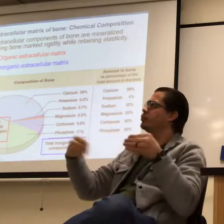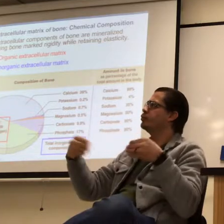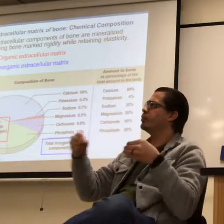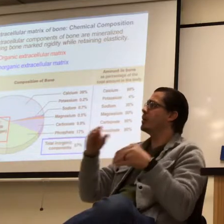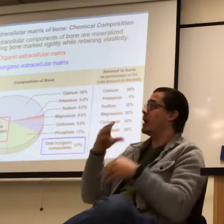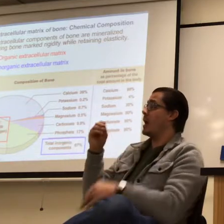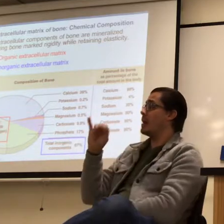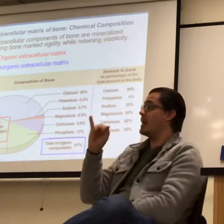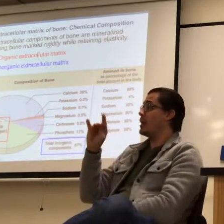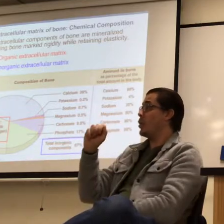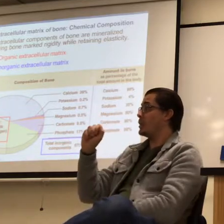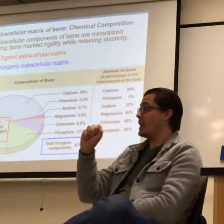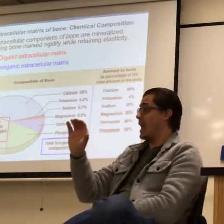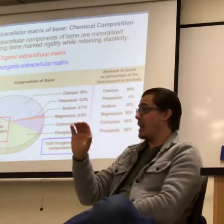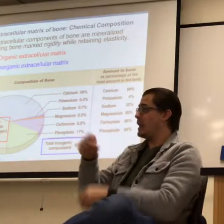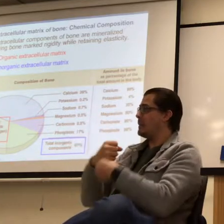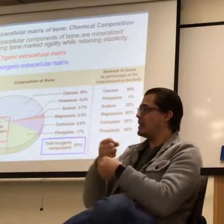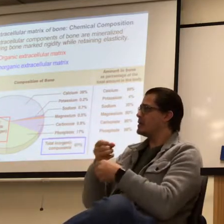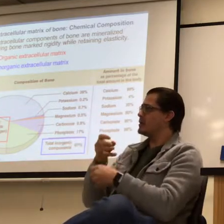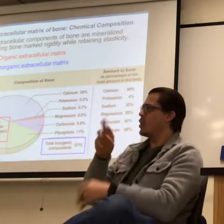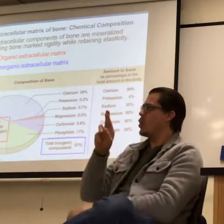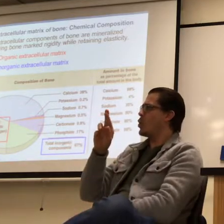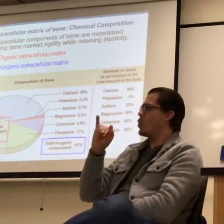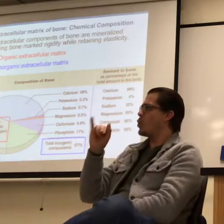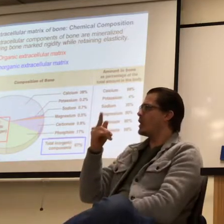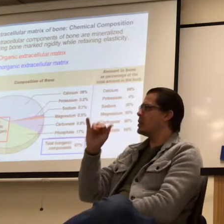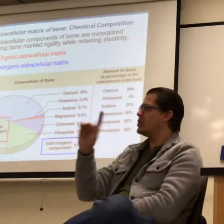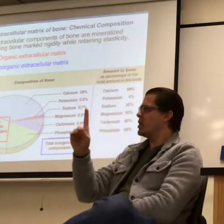extracellular matrix, which makes it rigid.